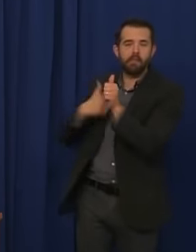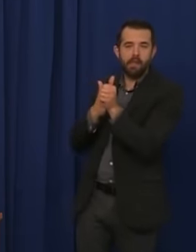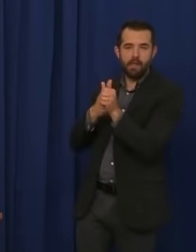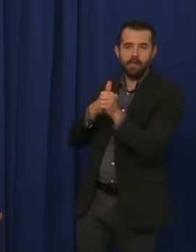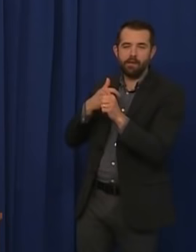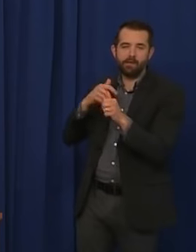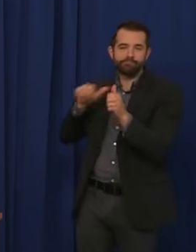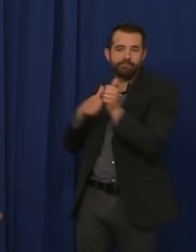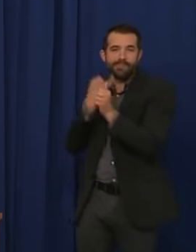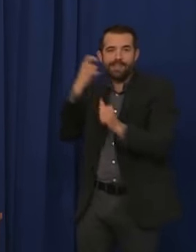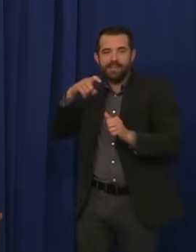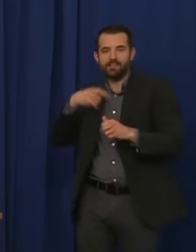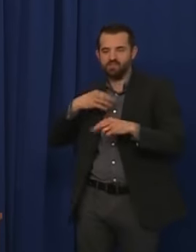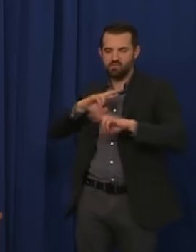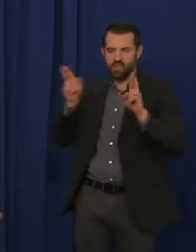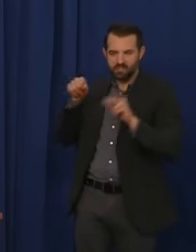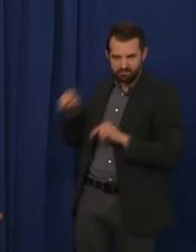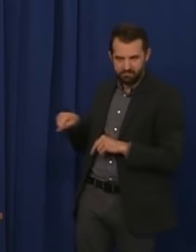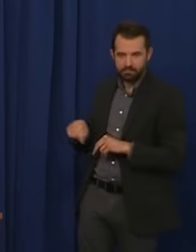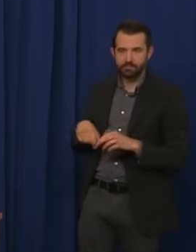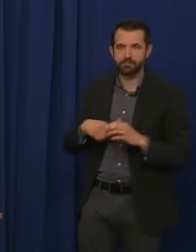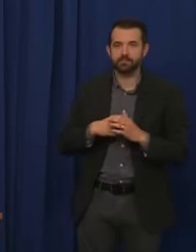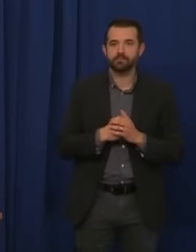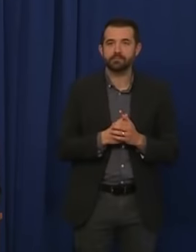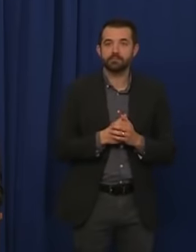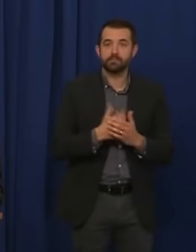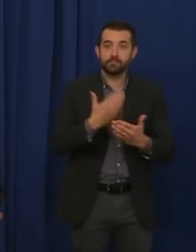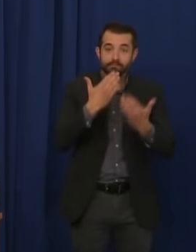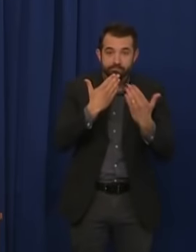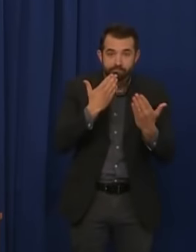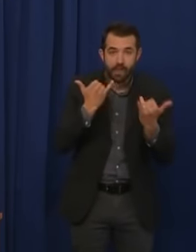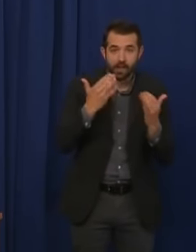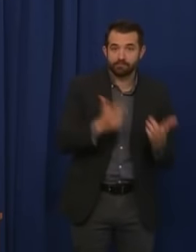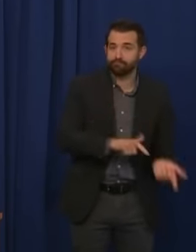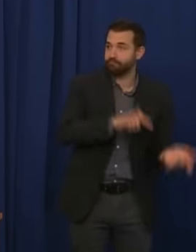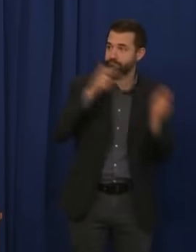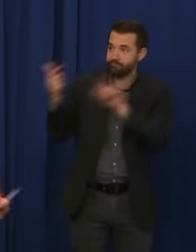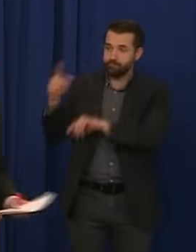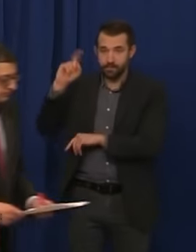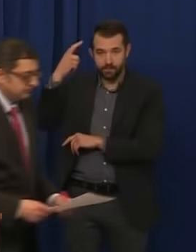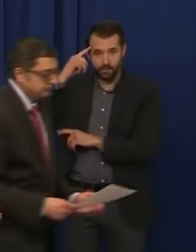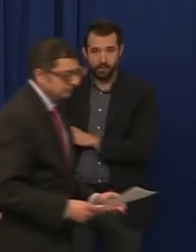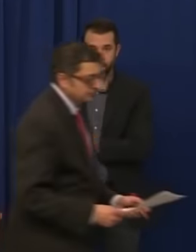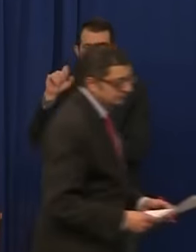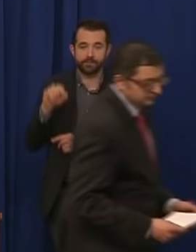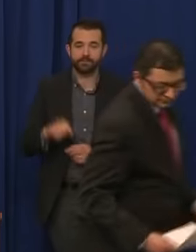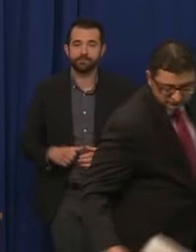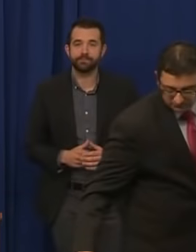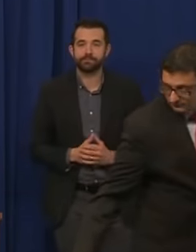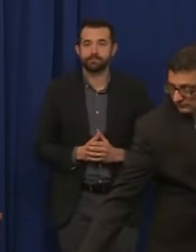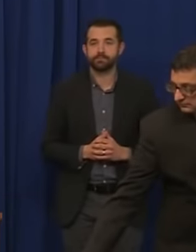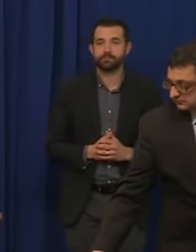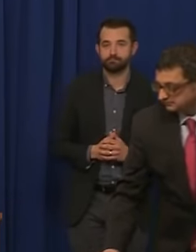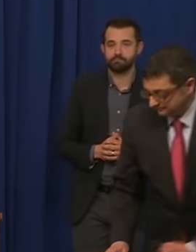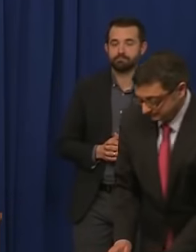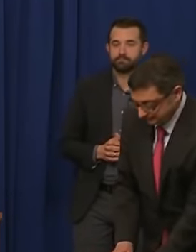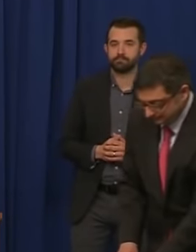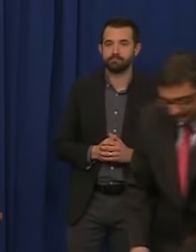ventilators. Thank you very much. I'd like to turn things now over to Governor Mills. Thank you. Thank you, Dr.